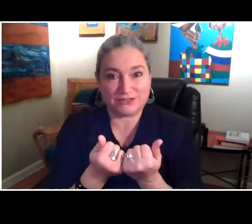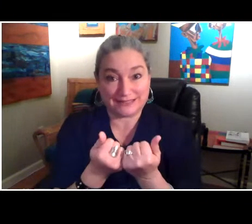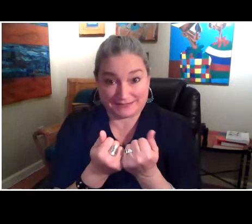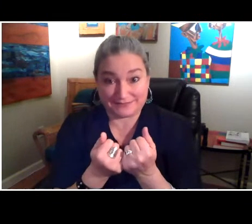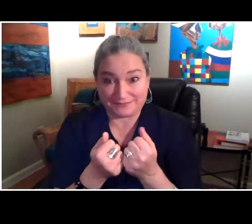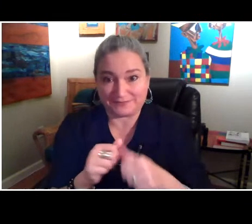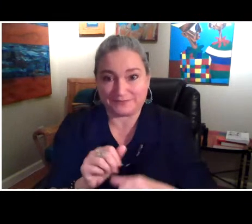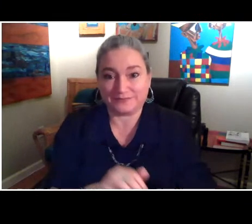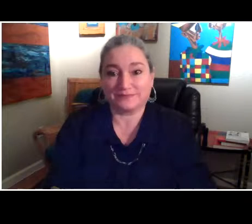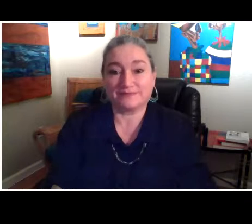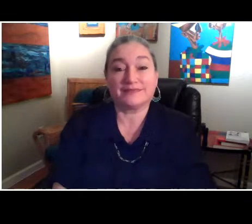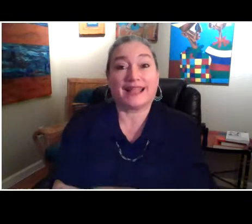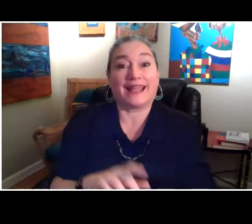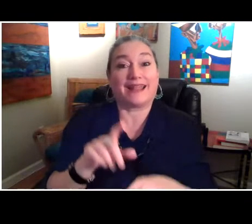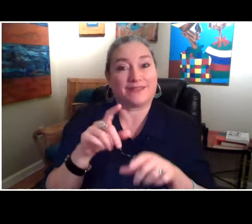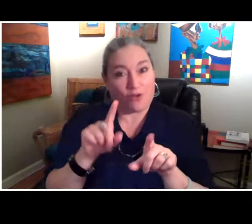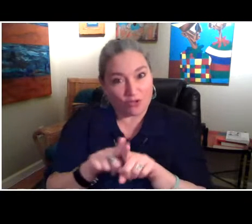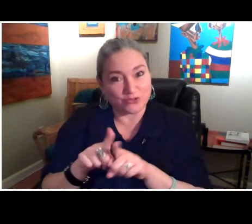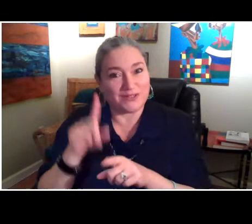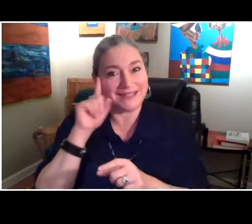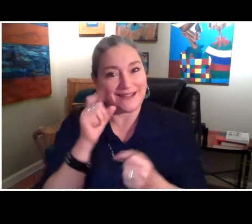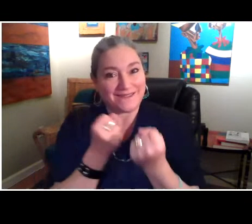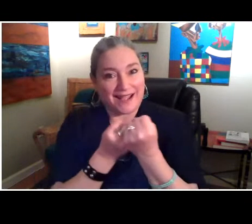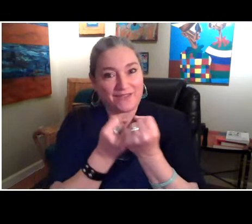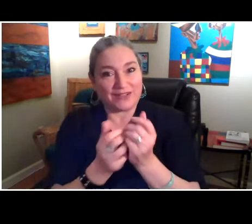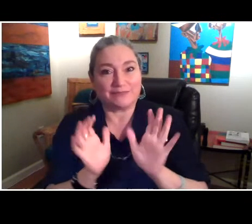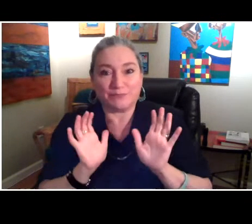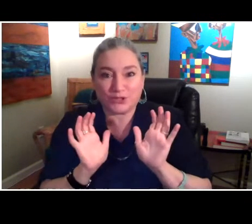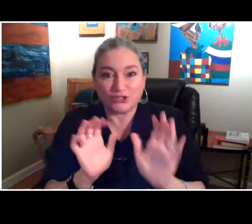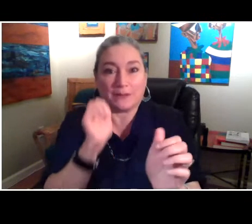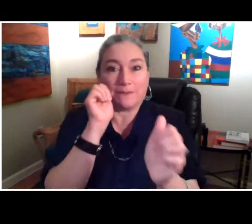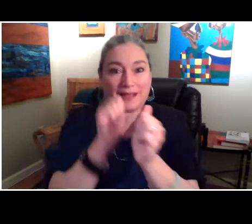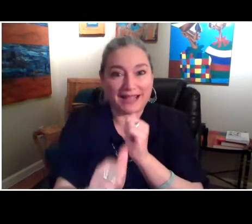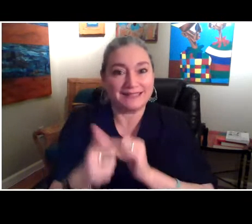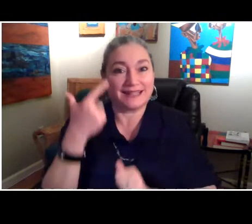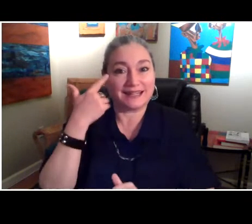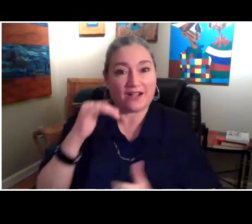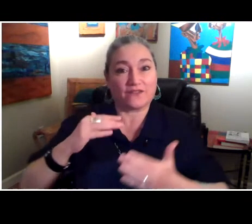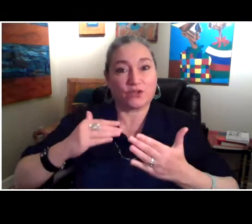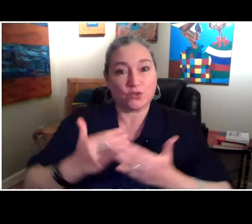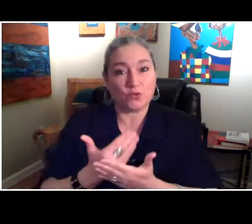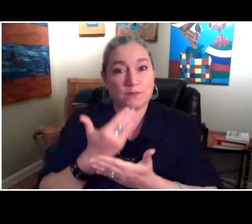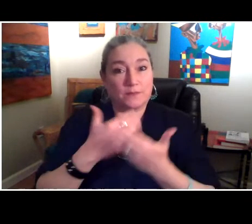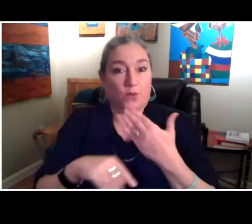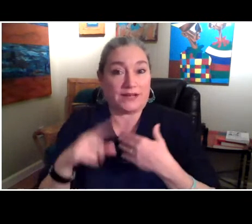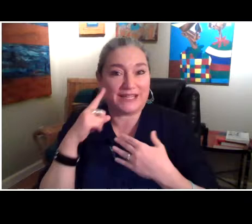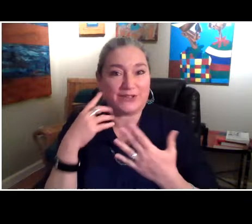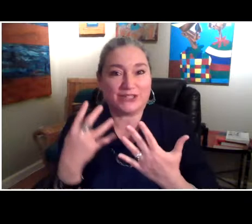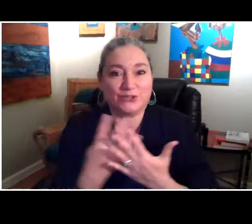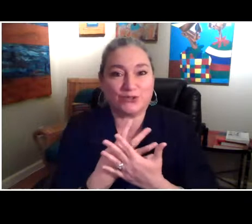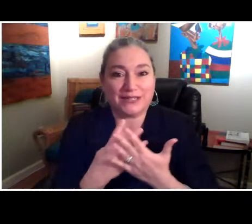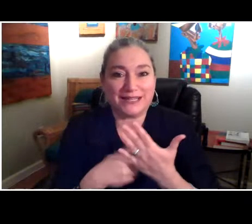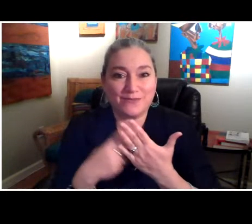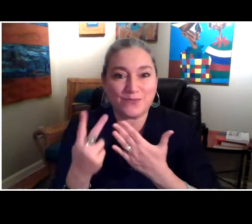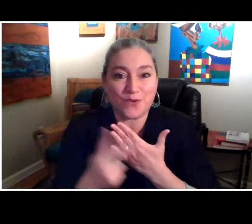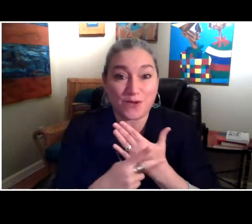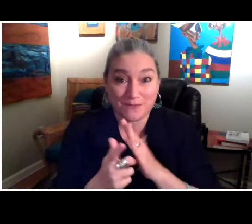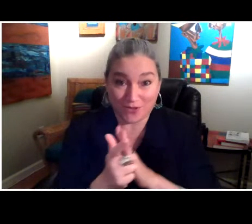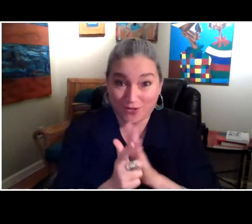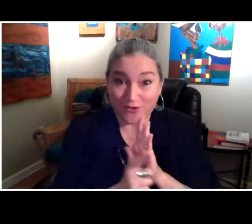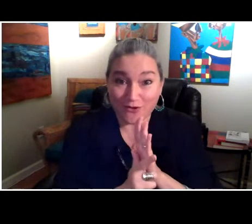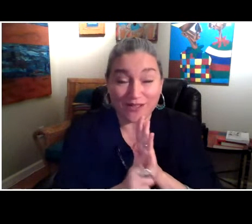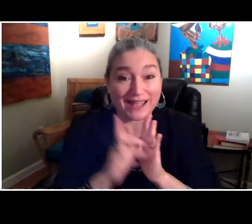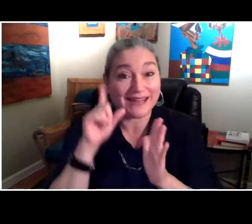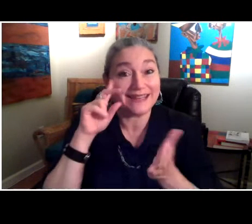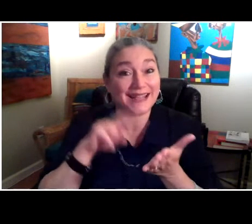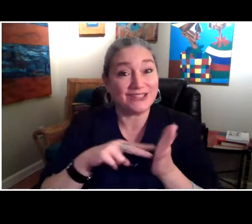sister organizations to establish parental services and support programs within each organization. California pushed to